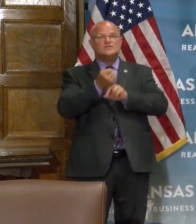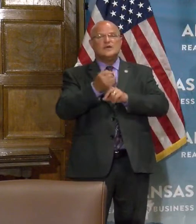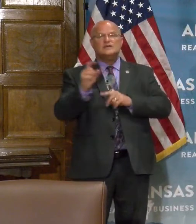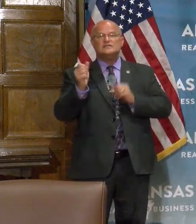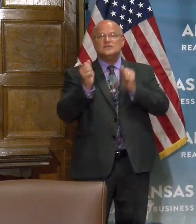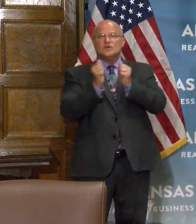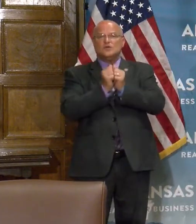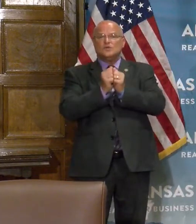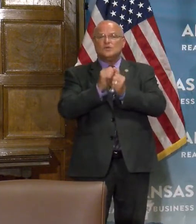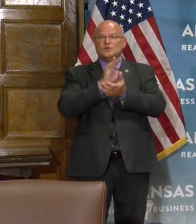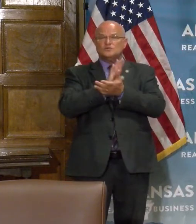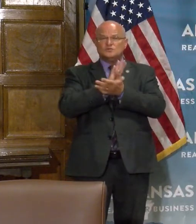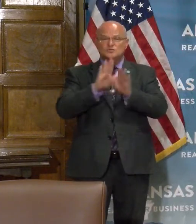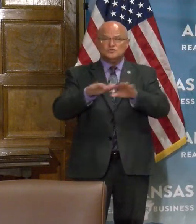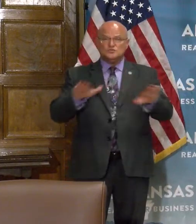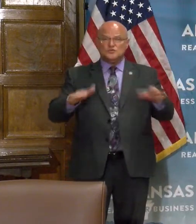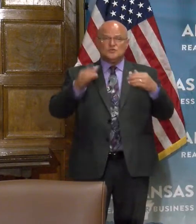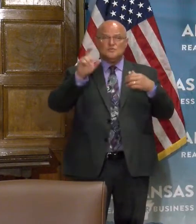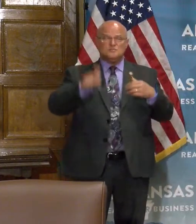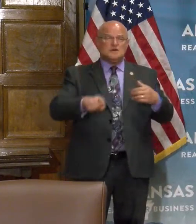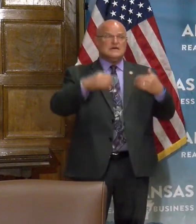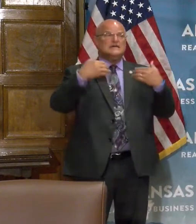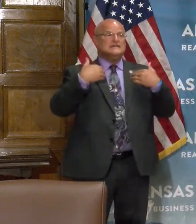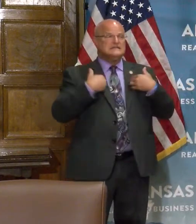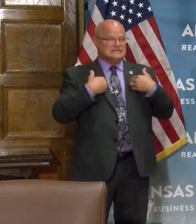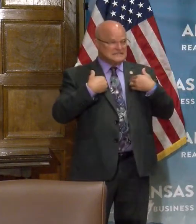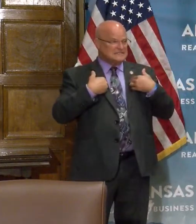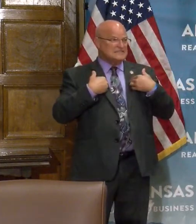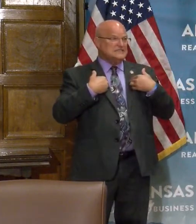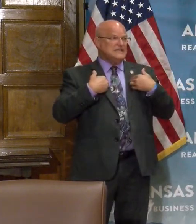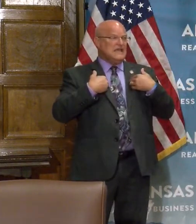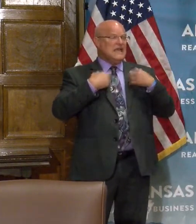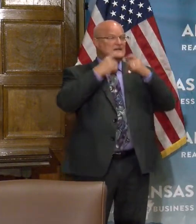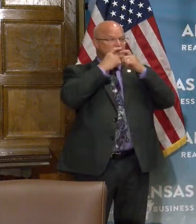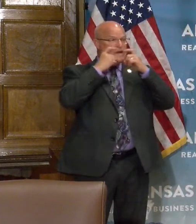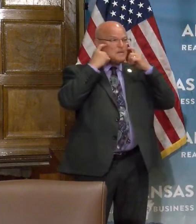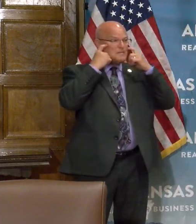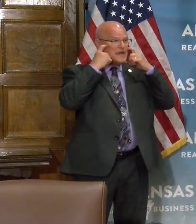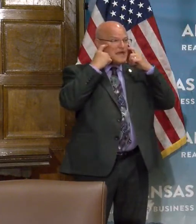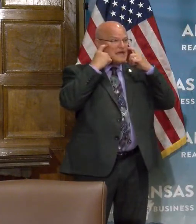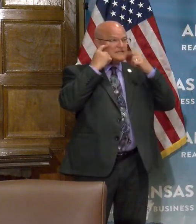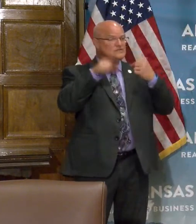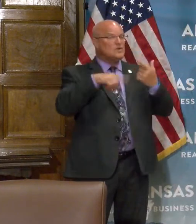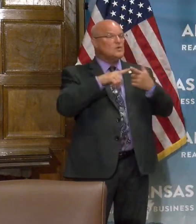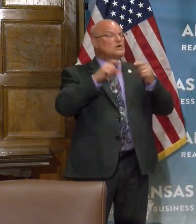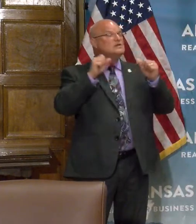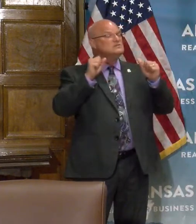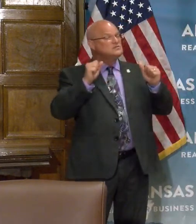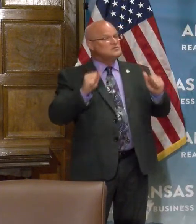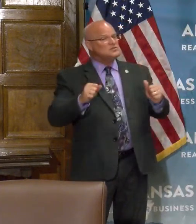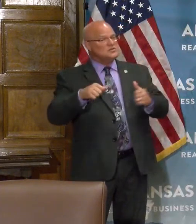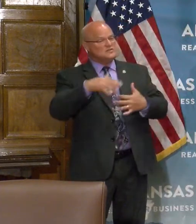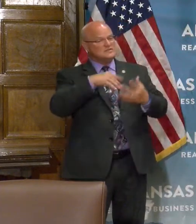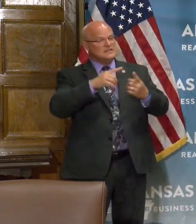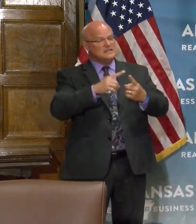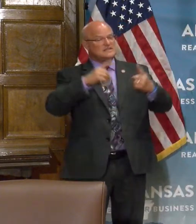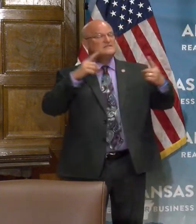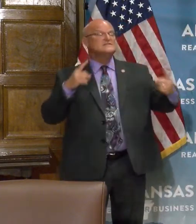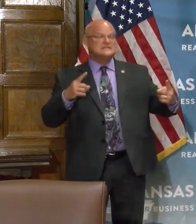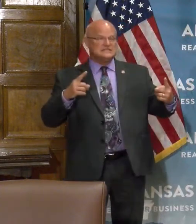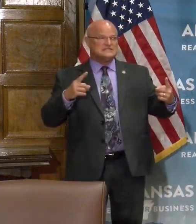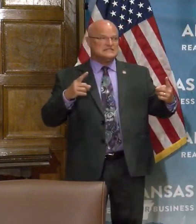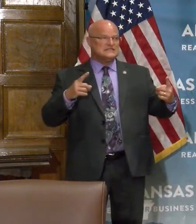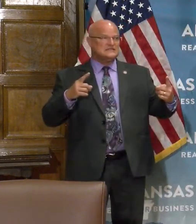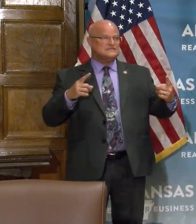situation with school children where you have to have masks when you could have set it up where you could have the